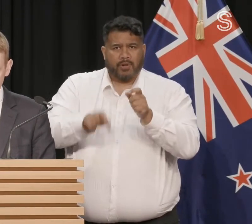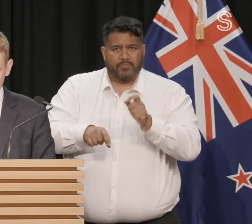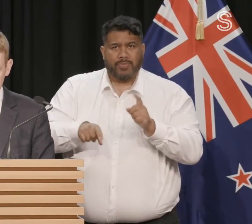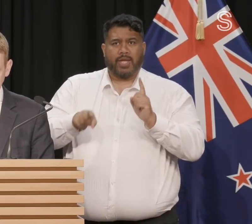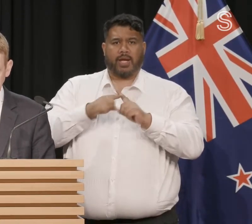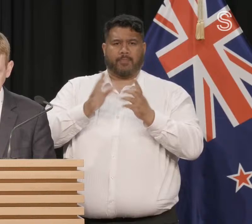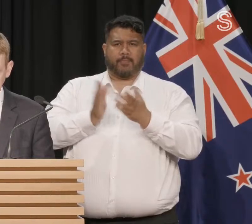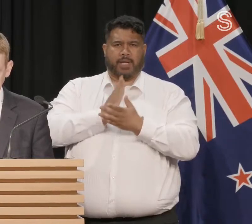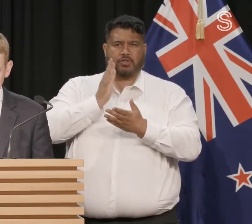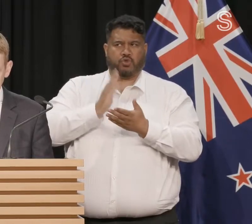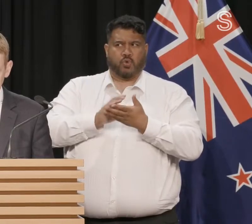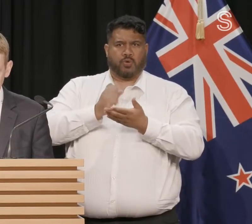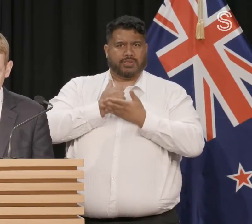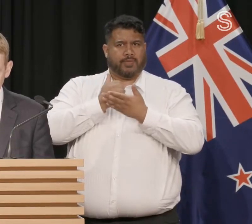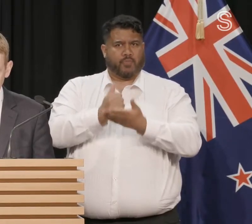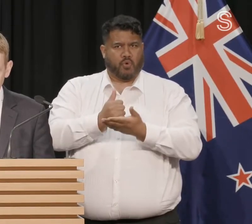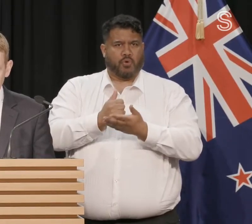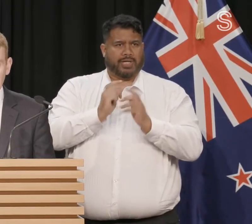the most.